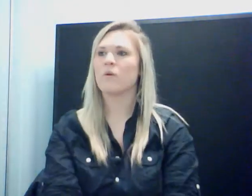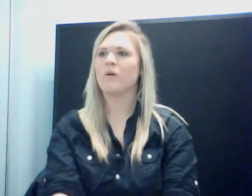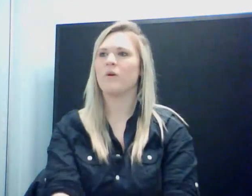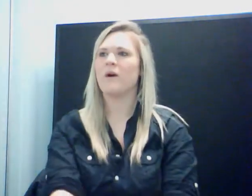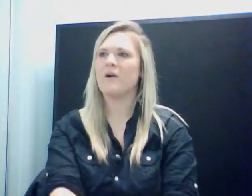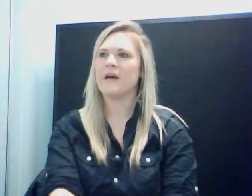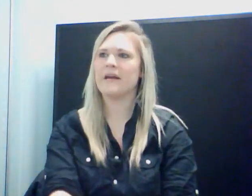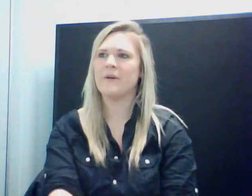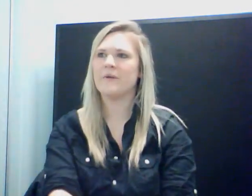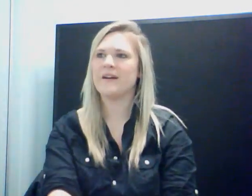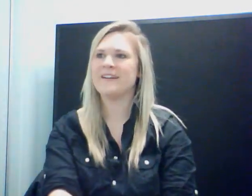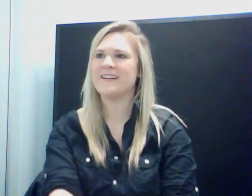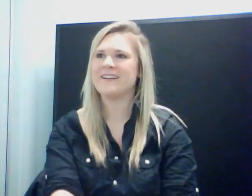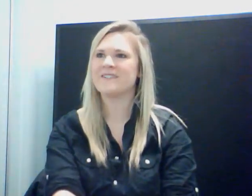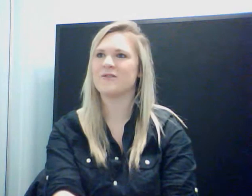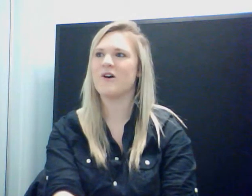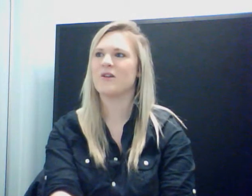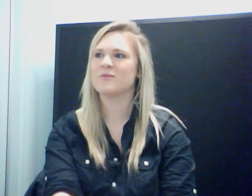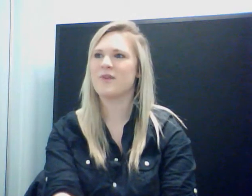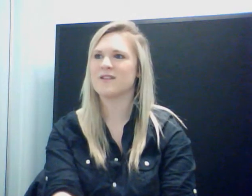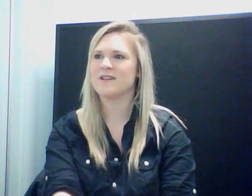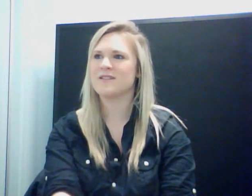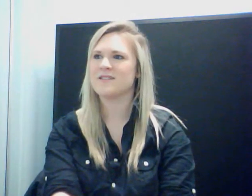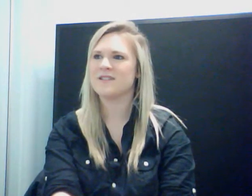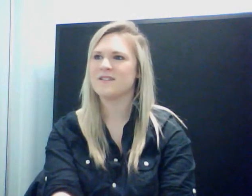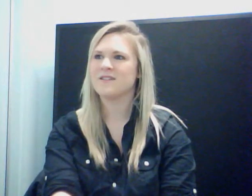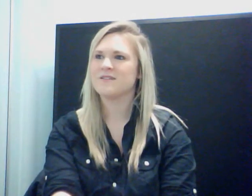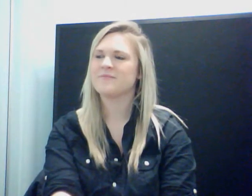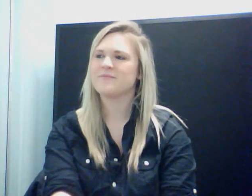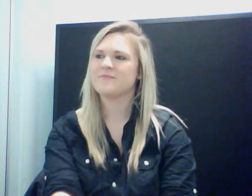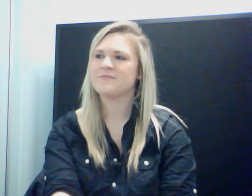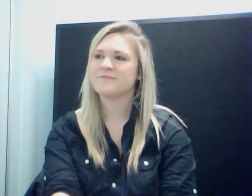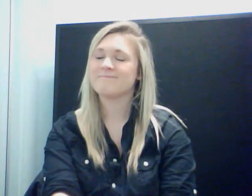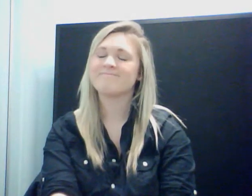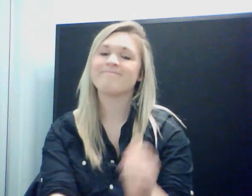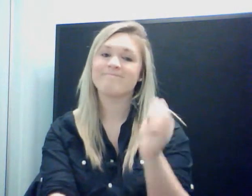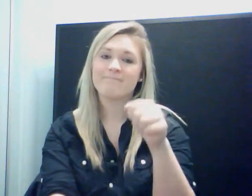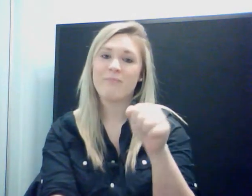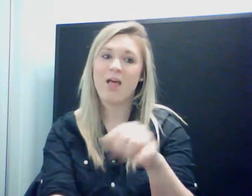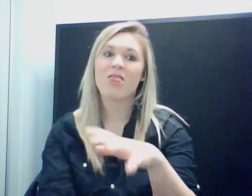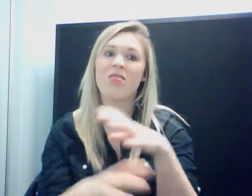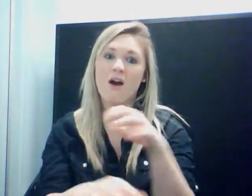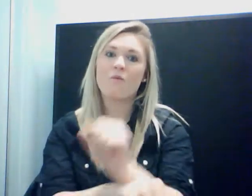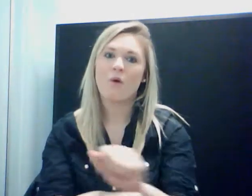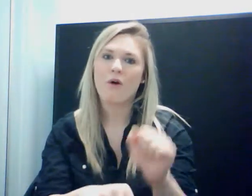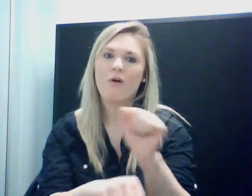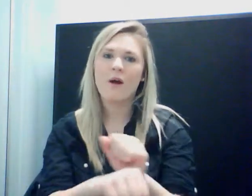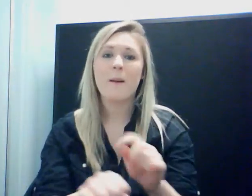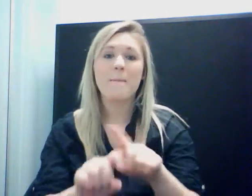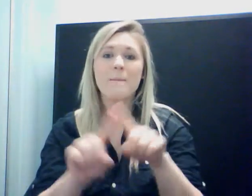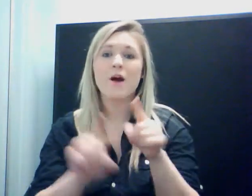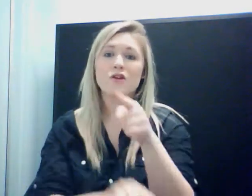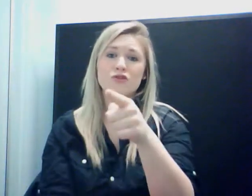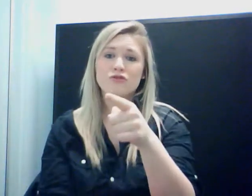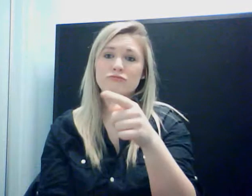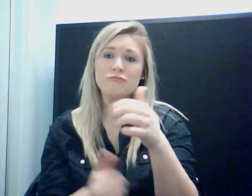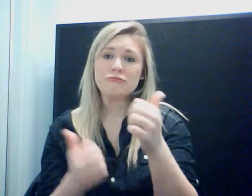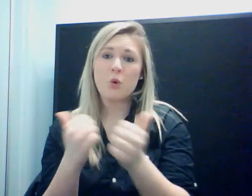Oh, wow, I had no idea. That is a long process. Lots of work. But you don't do most of it. Other people